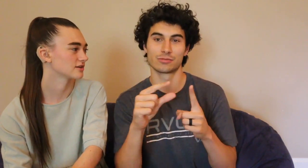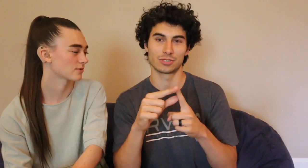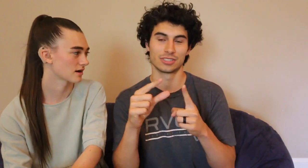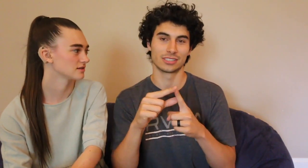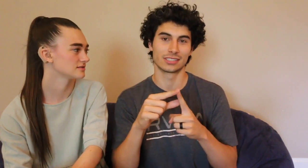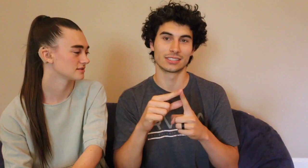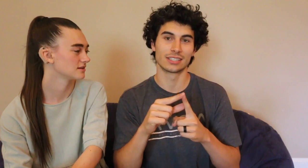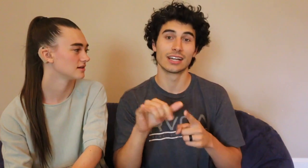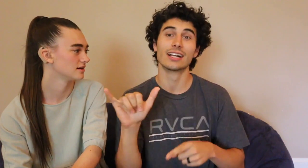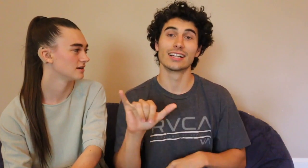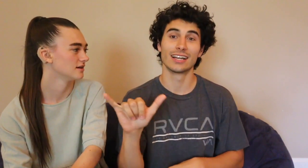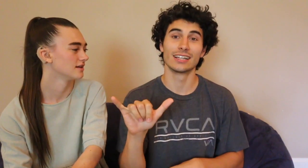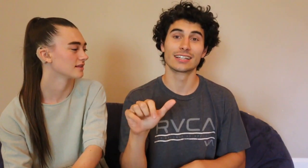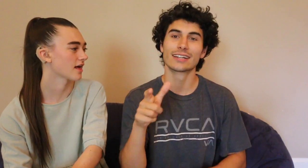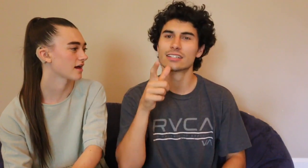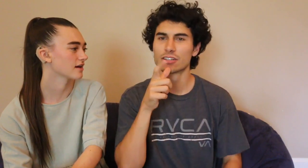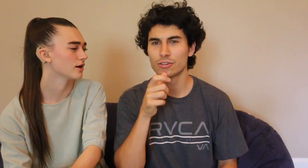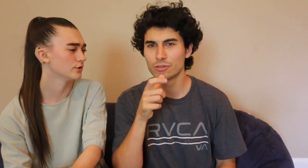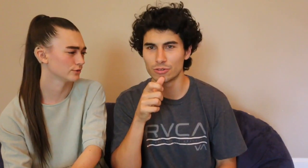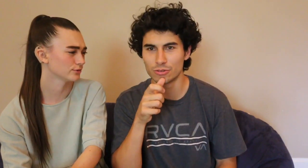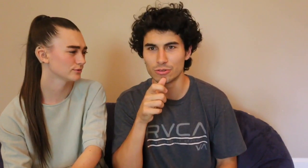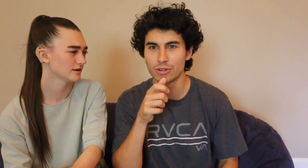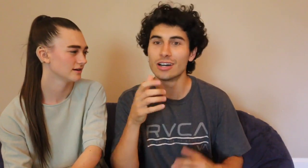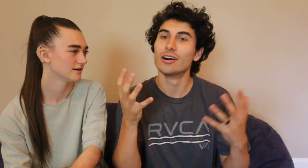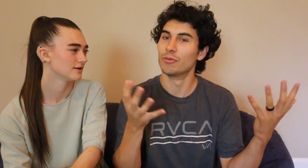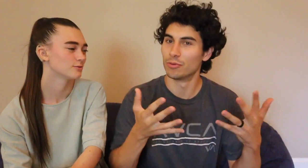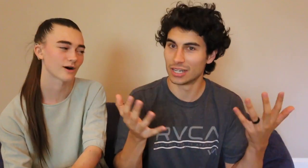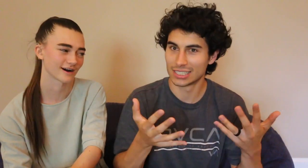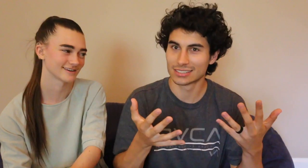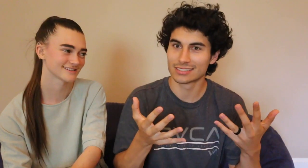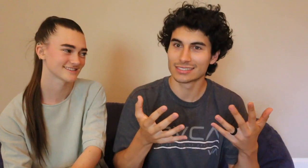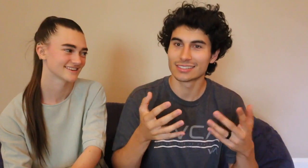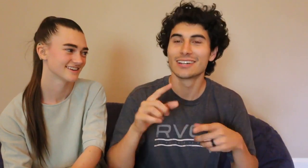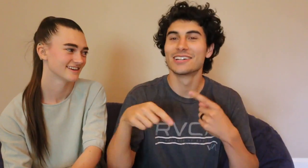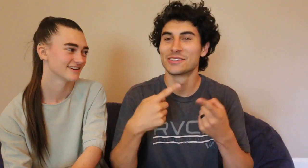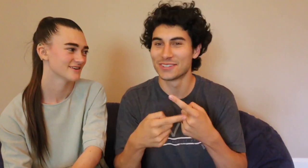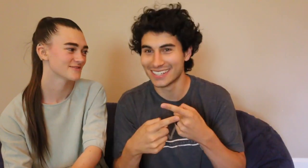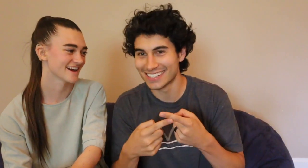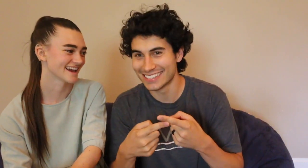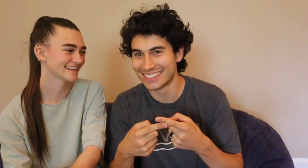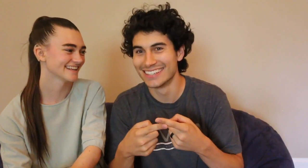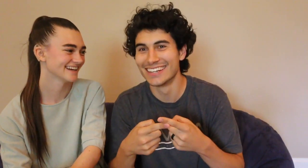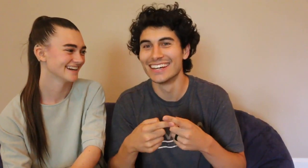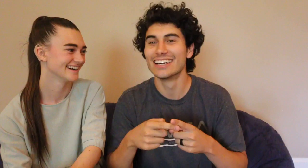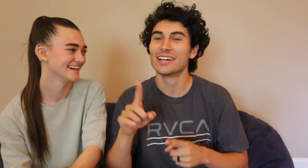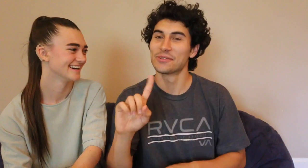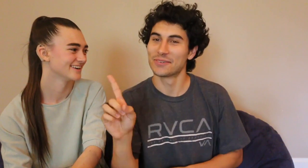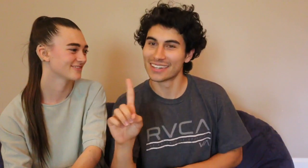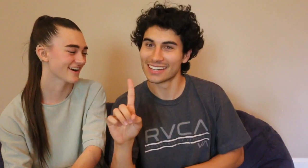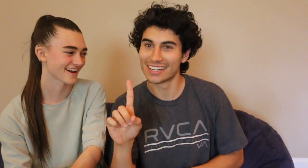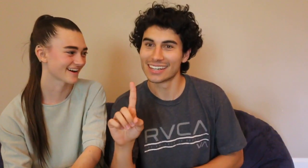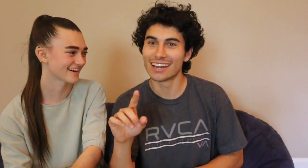words like who, what, when, where,